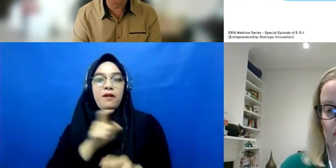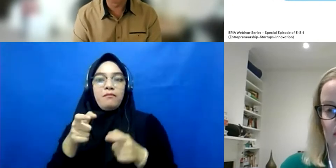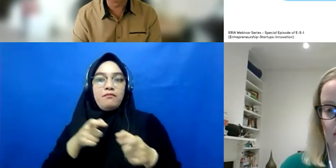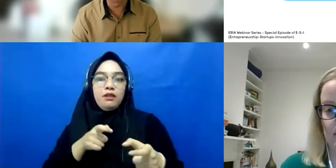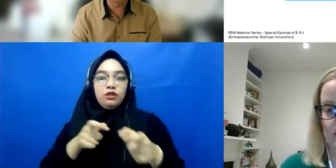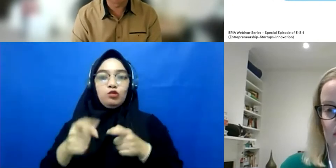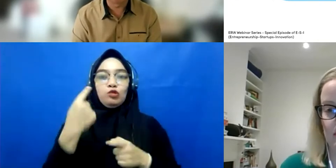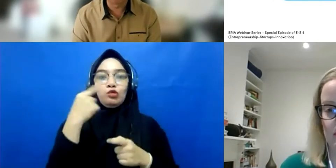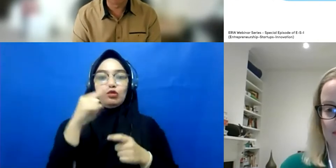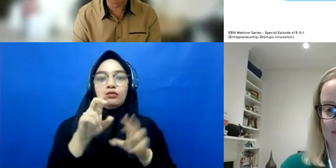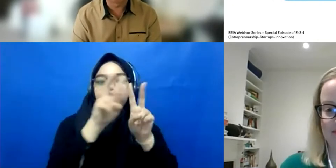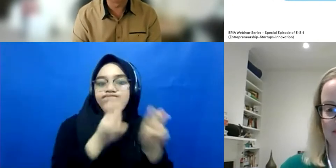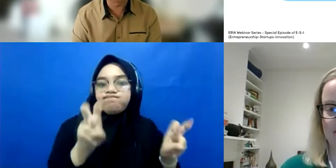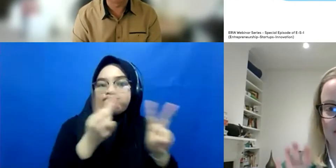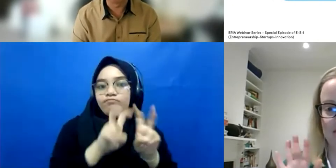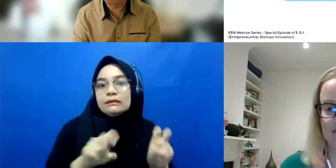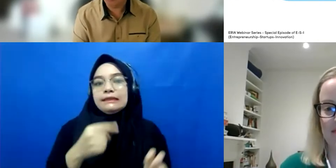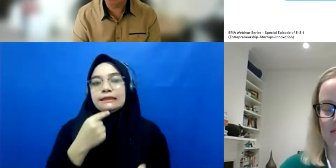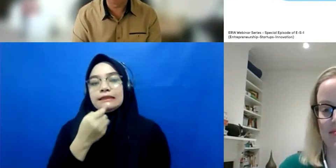thank you, Victoria, and our